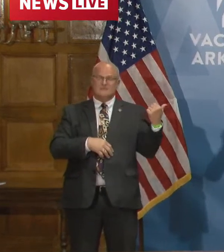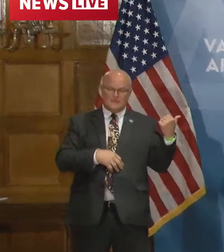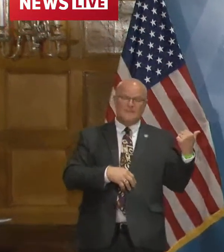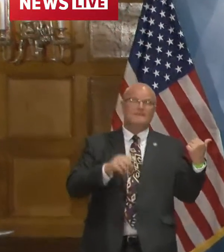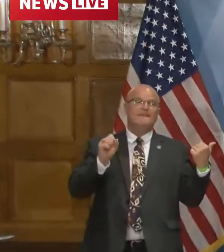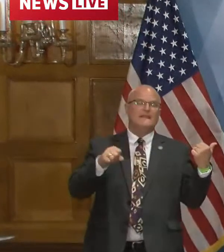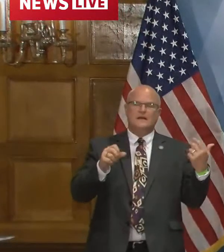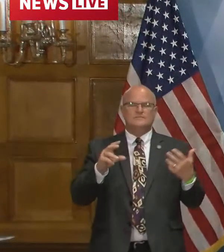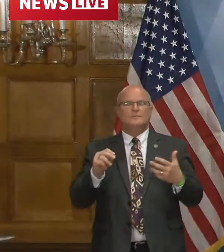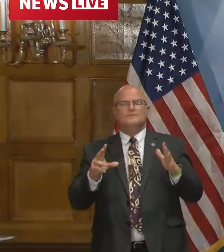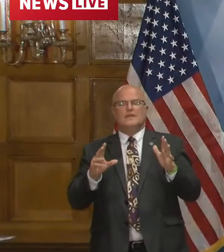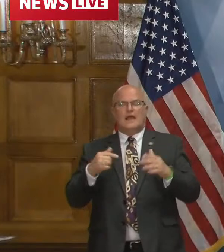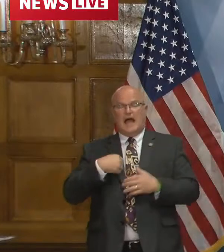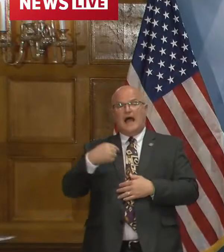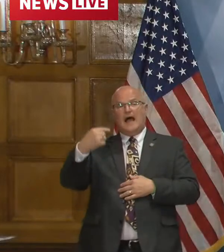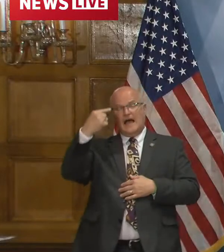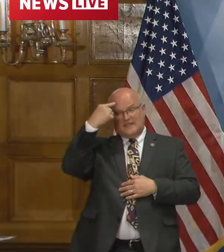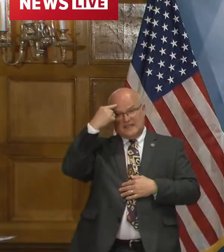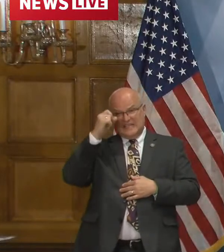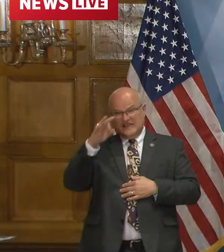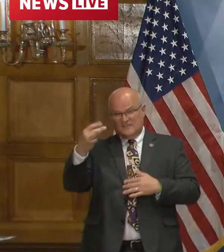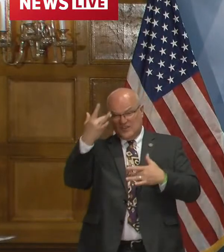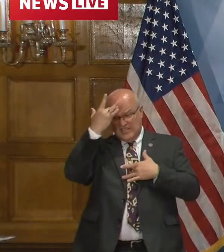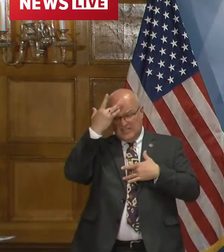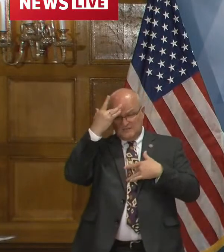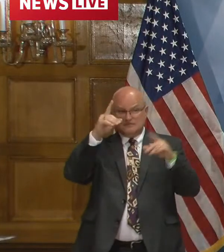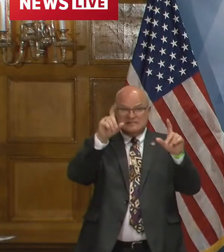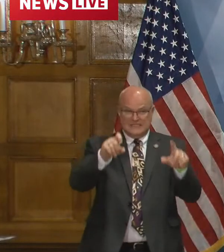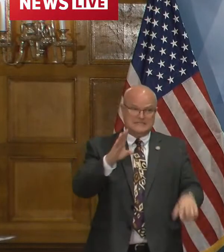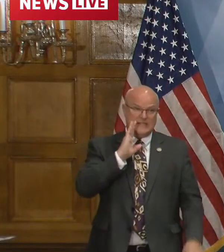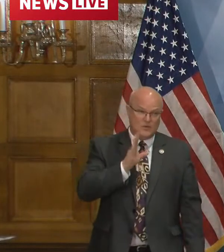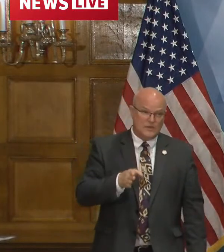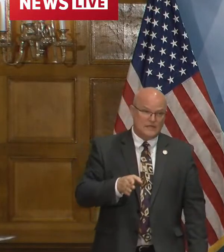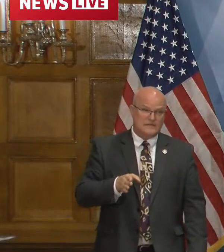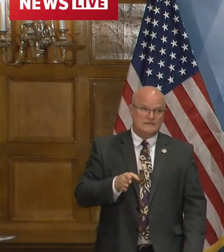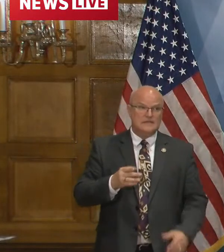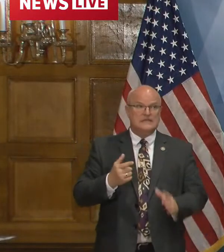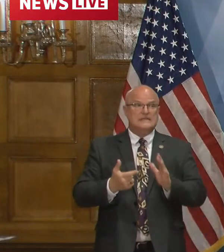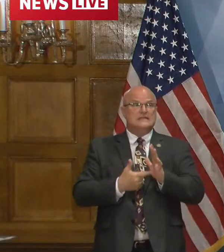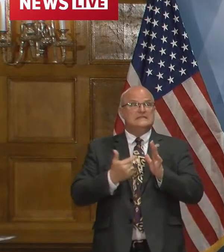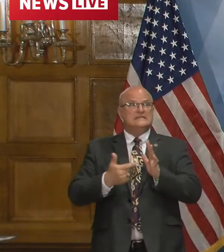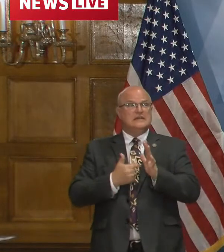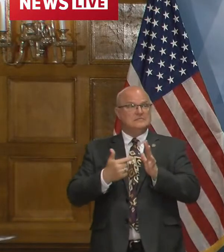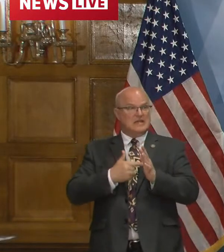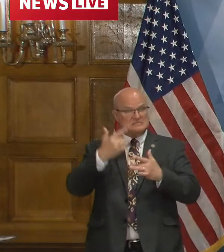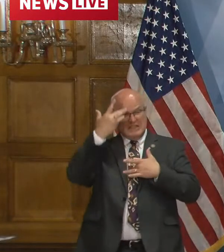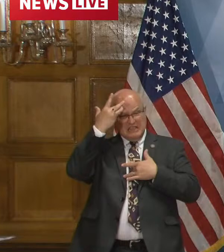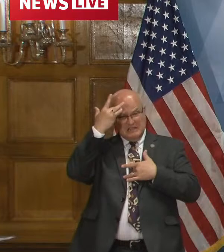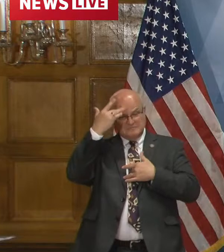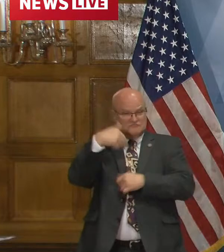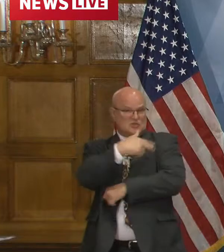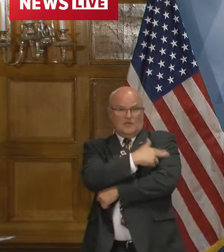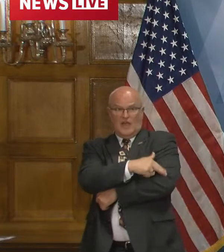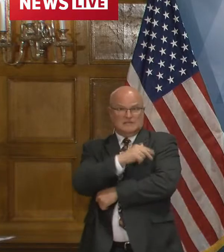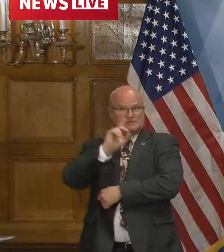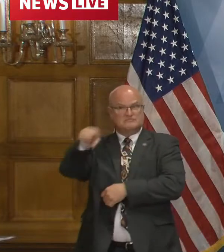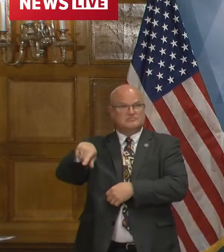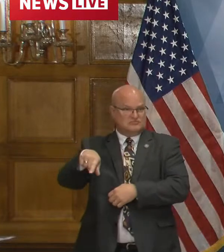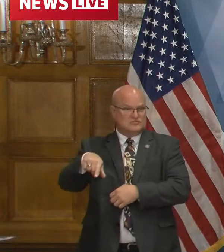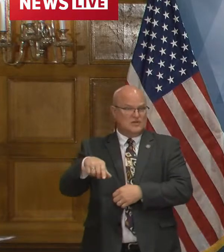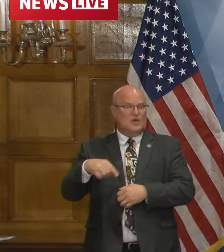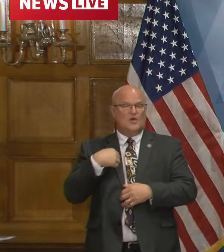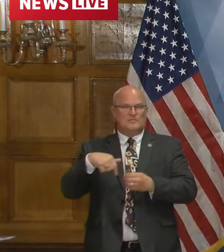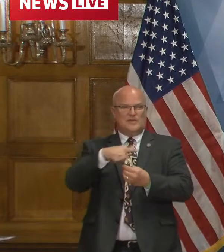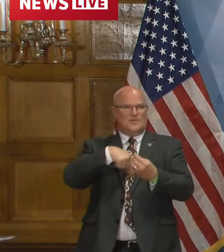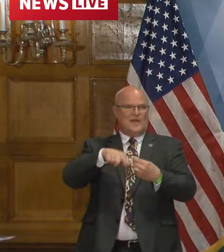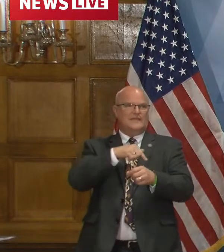Yes. Well, no, I think that if they're ill, they'll get tested. Sometimes if they get ill, they just go in the hospital because we've